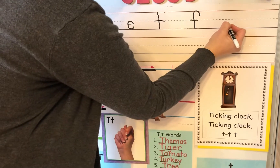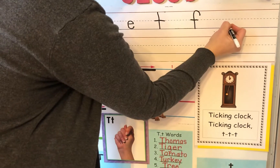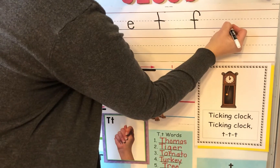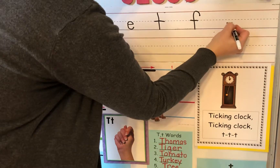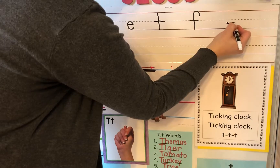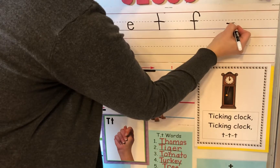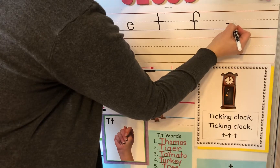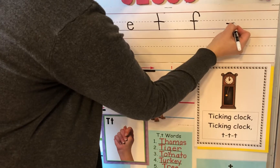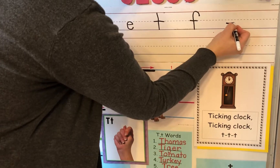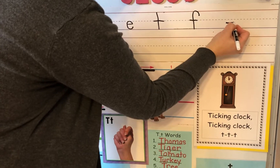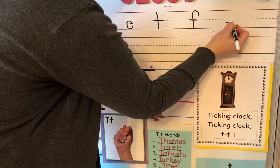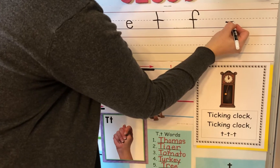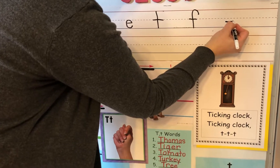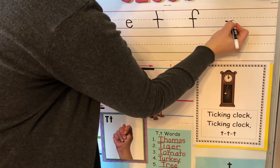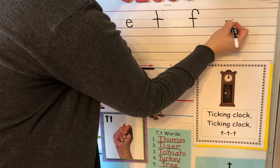straight across,